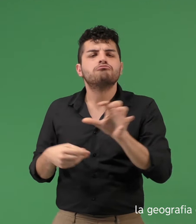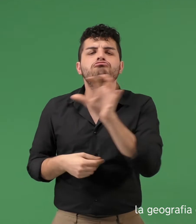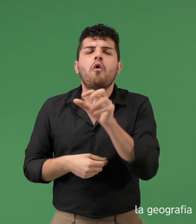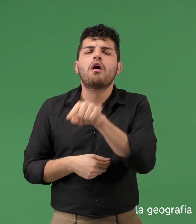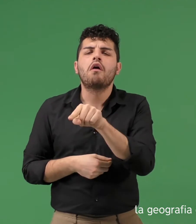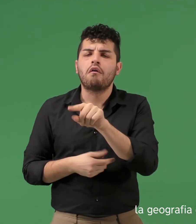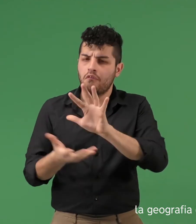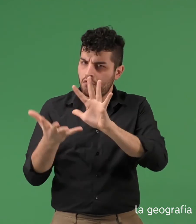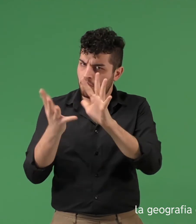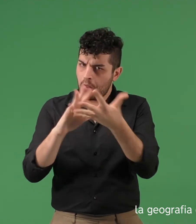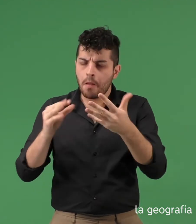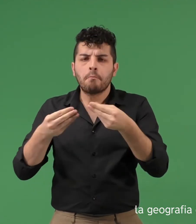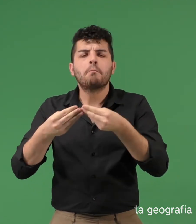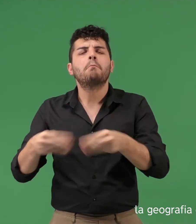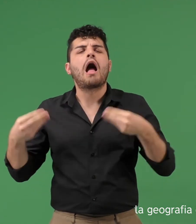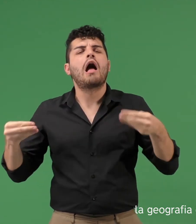Geography is a